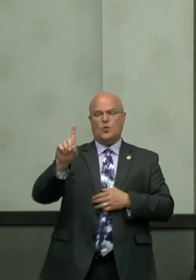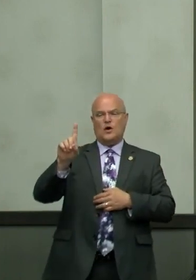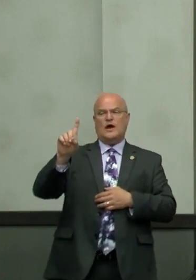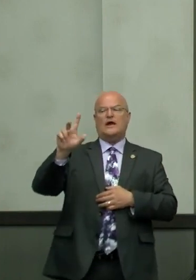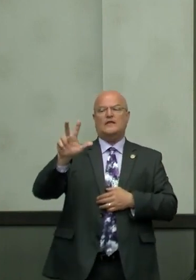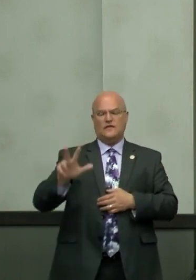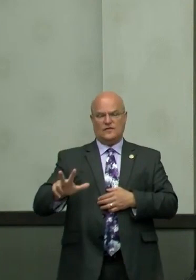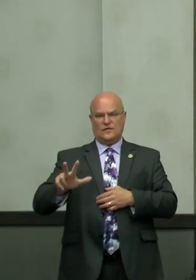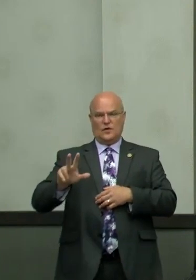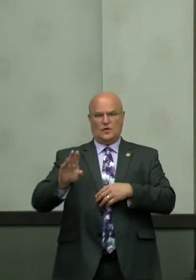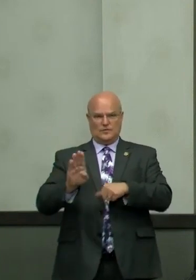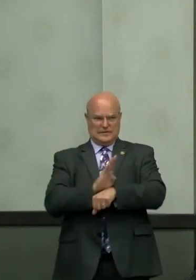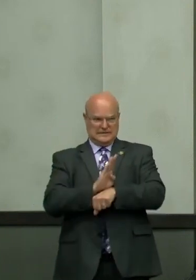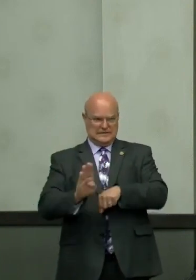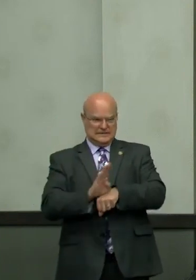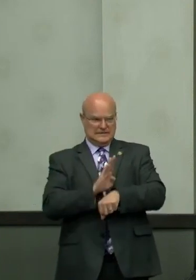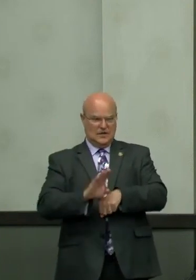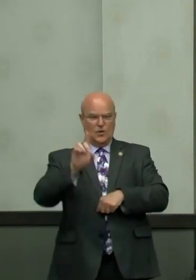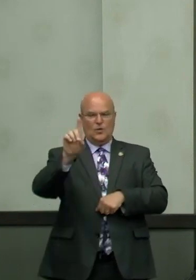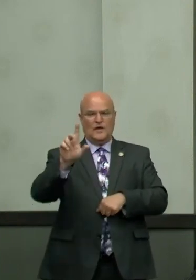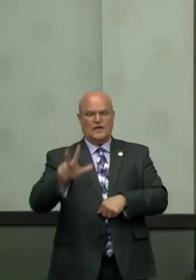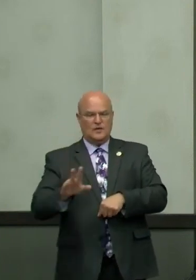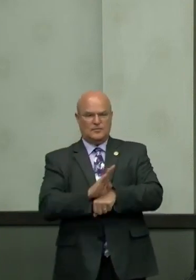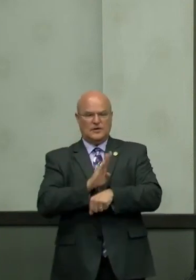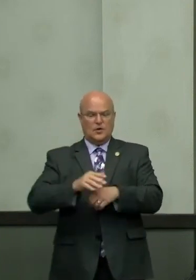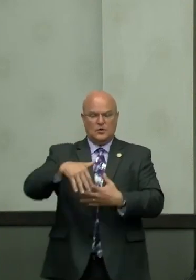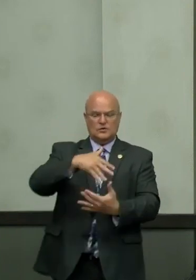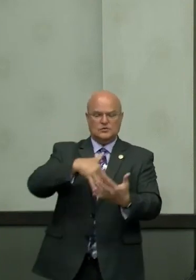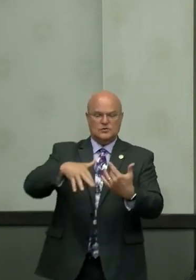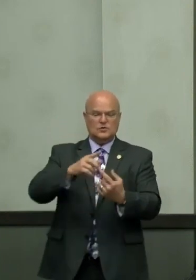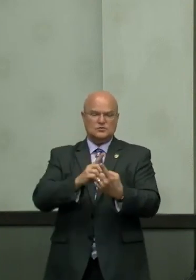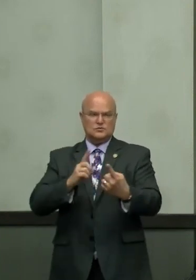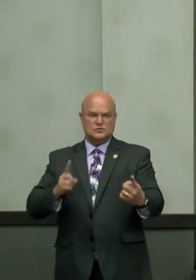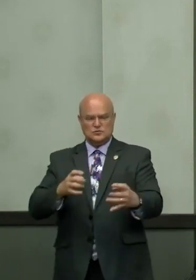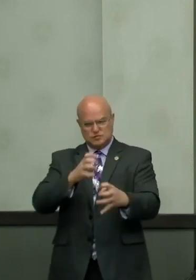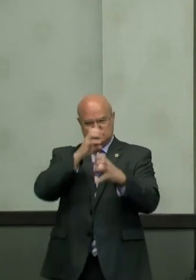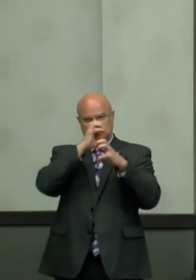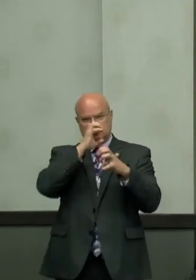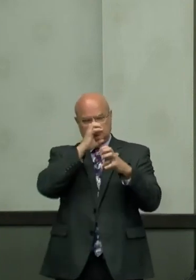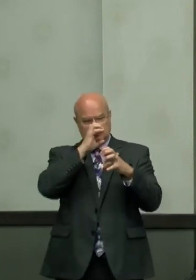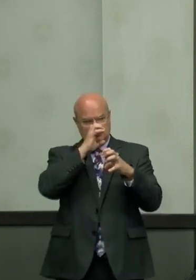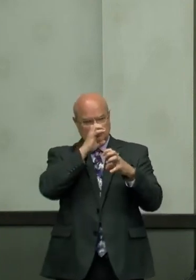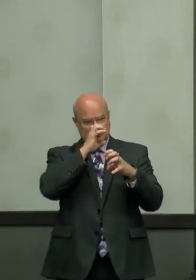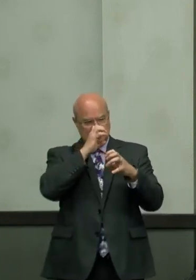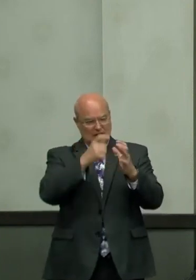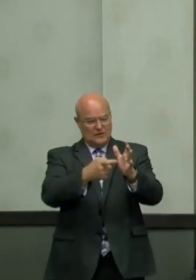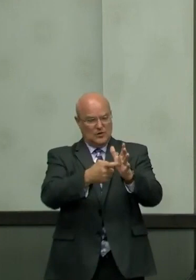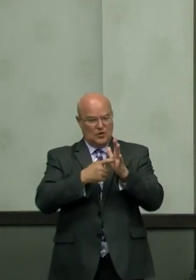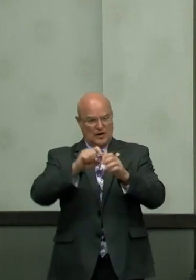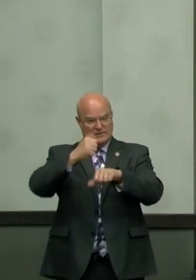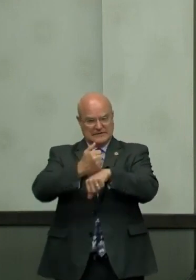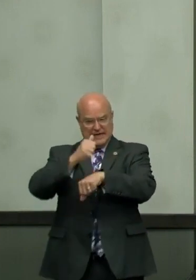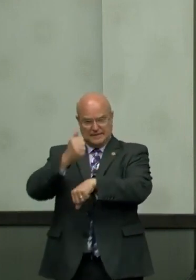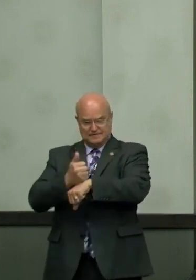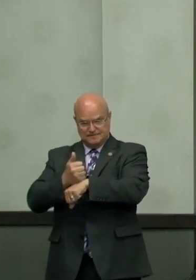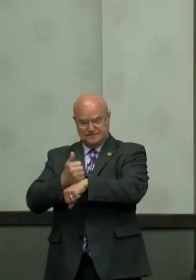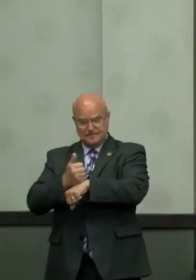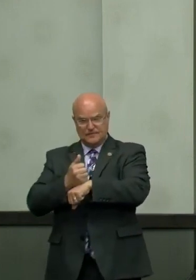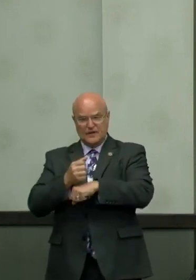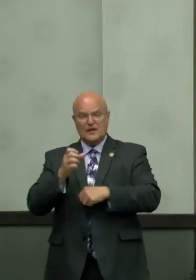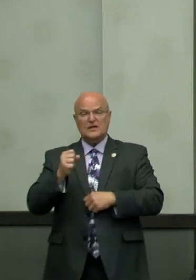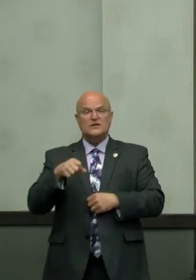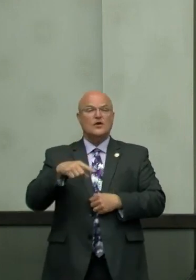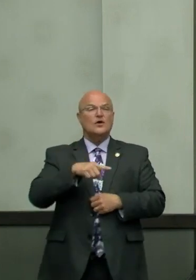capacity. 1/3 capacity with stringent social distancing requirements in place.